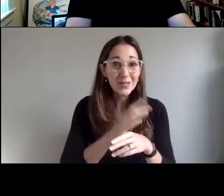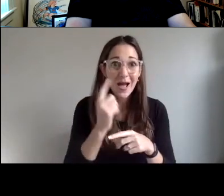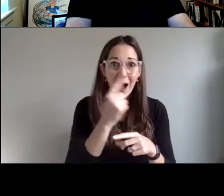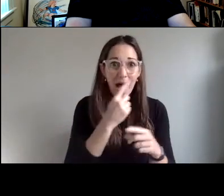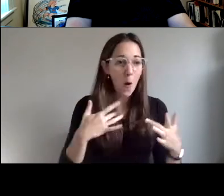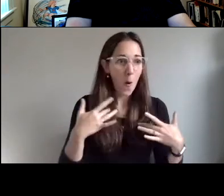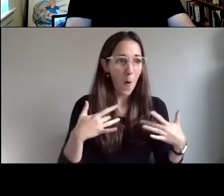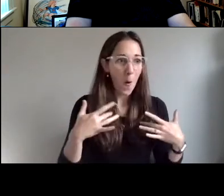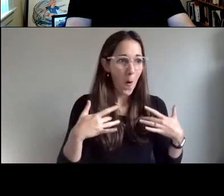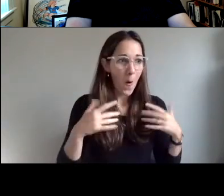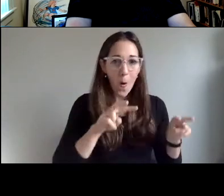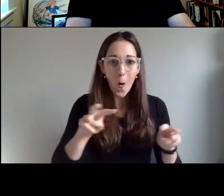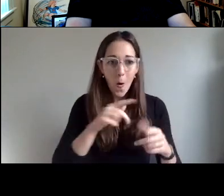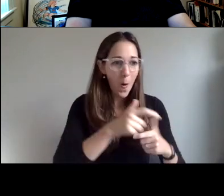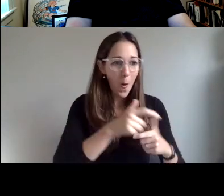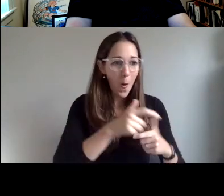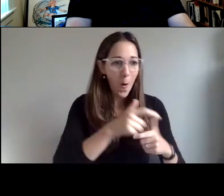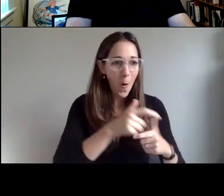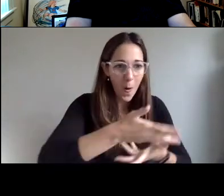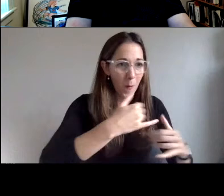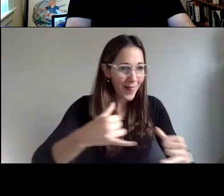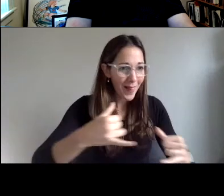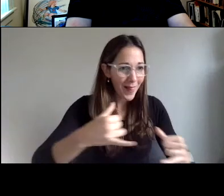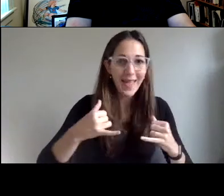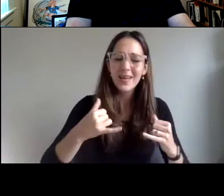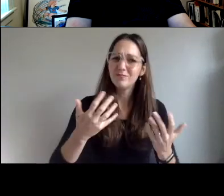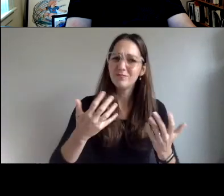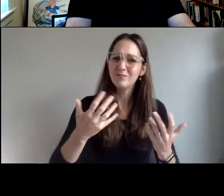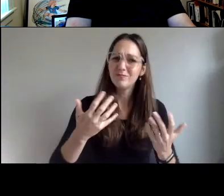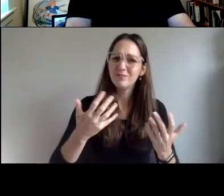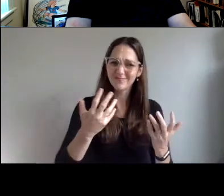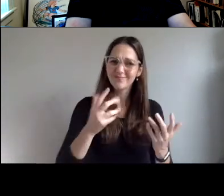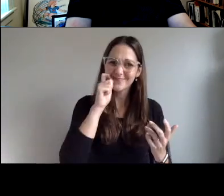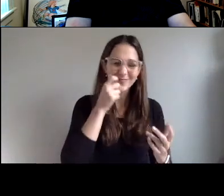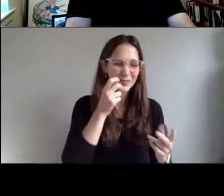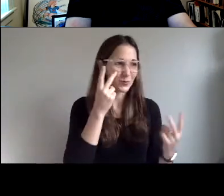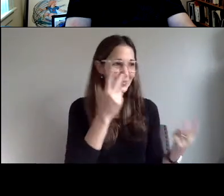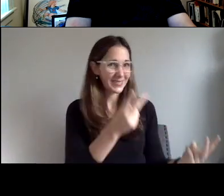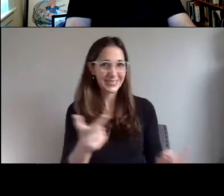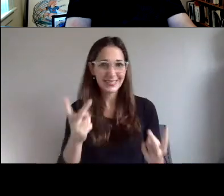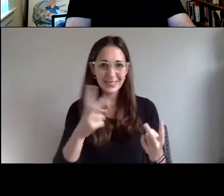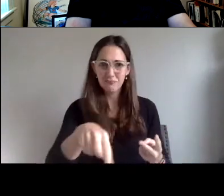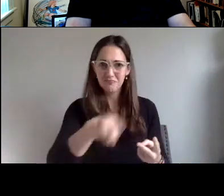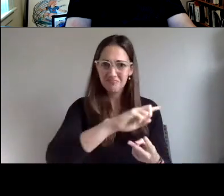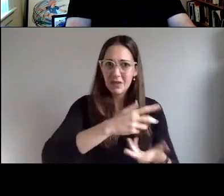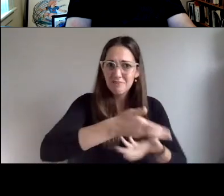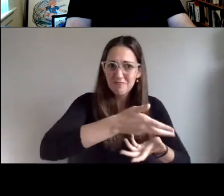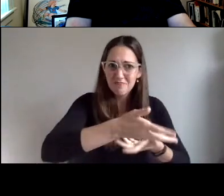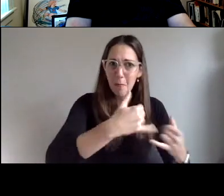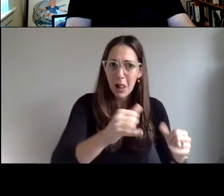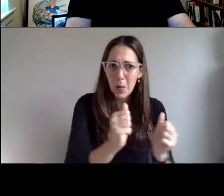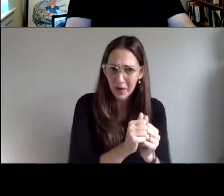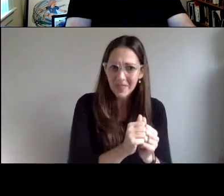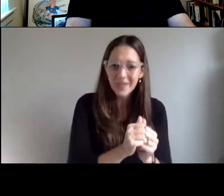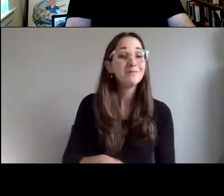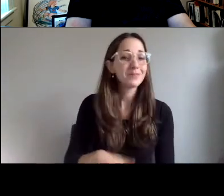all of these different technologies that have been presented to us today. So please enjoy those videos. Let's